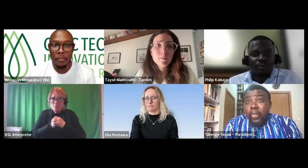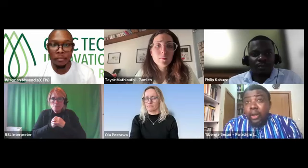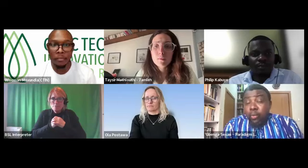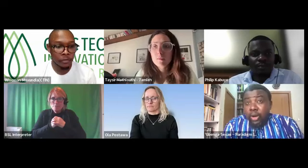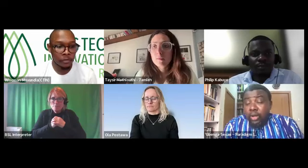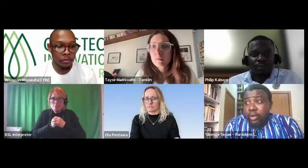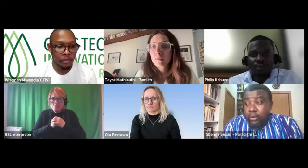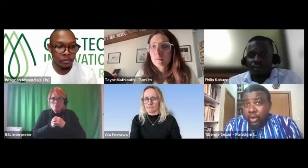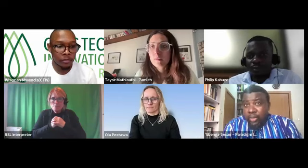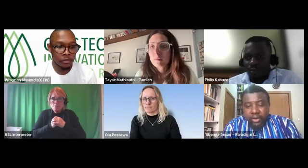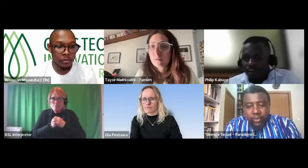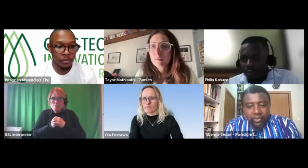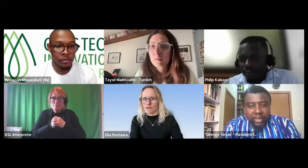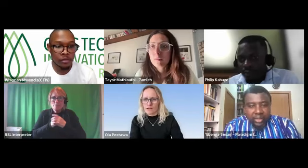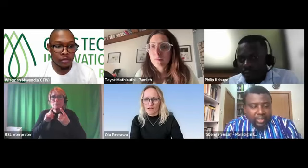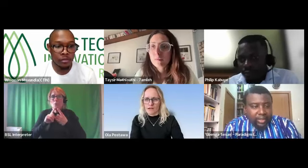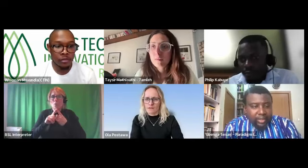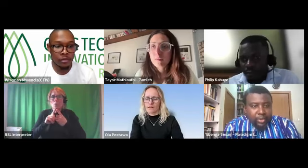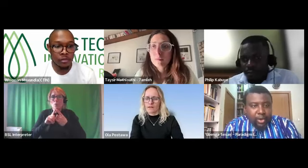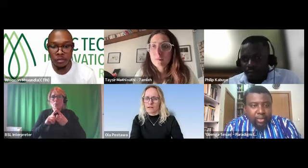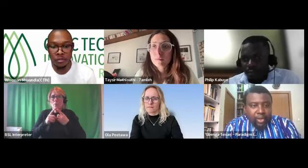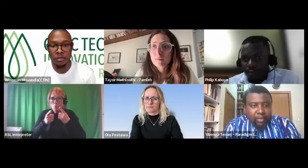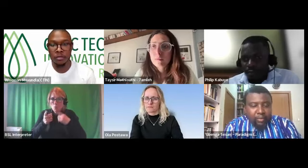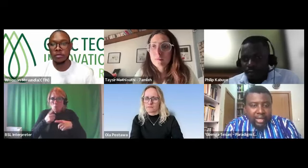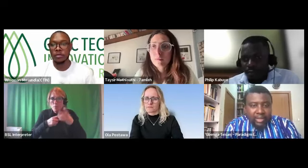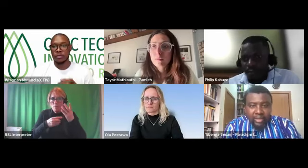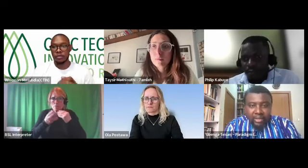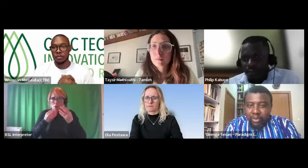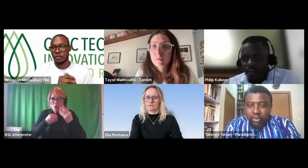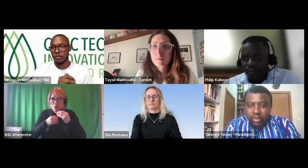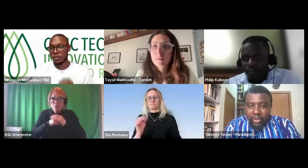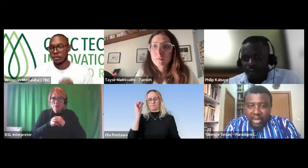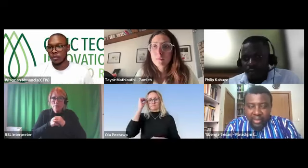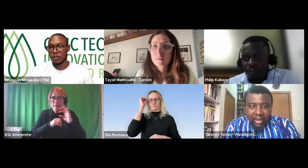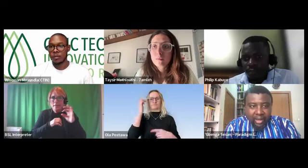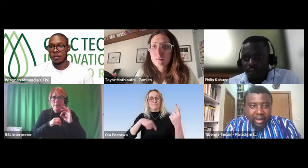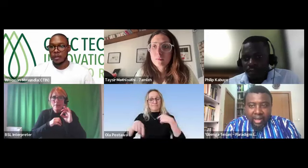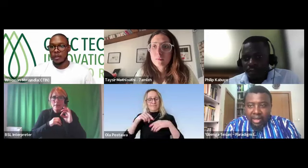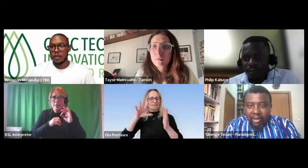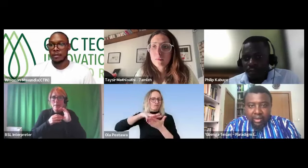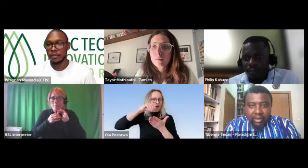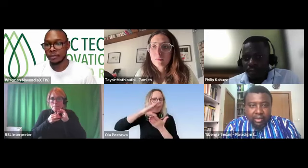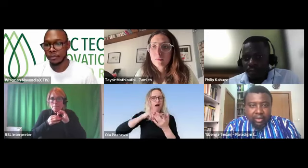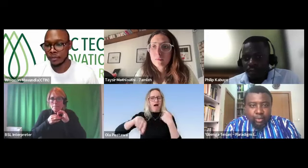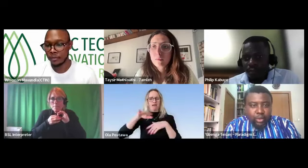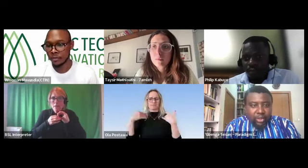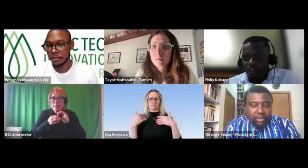Sure. One thing we've all learned is nothing binds people together